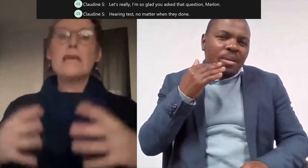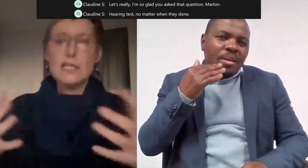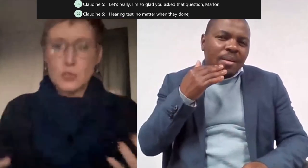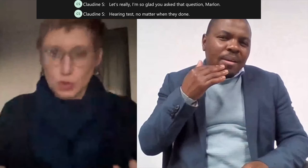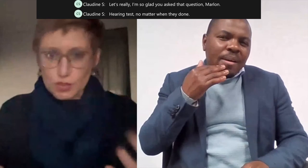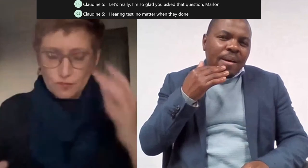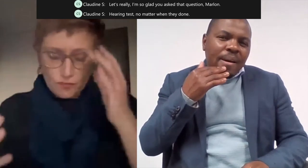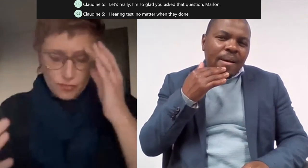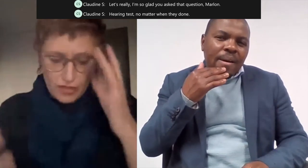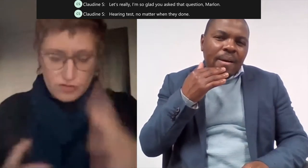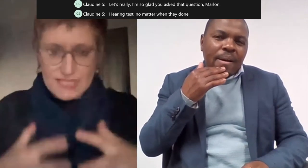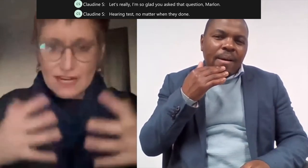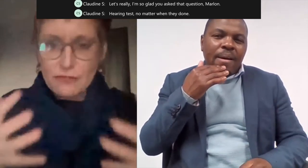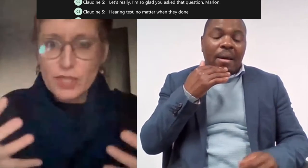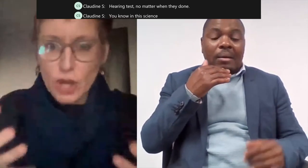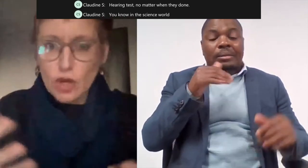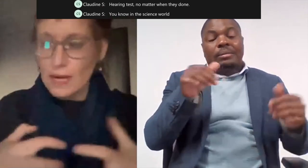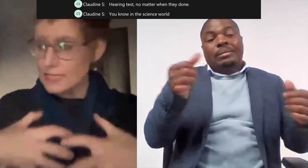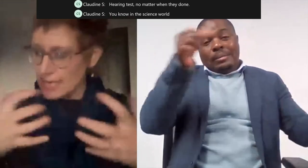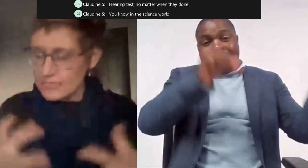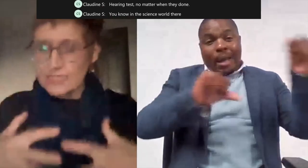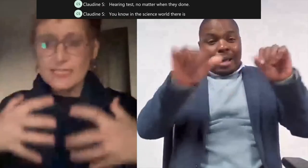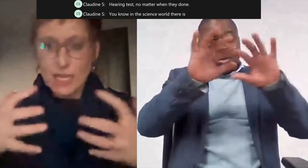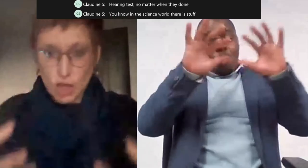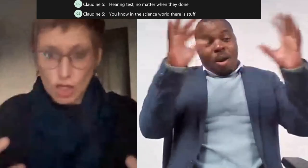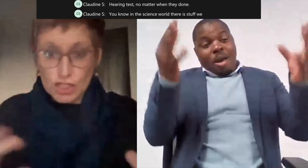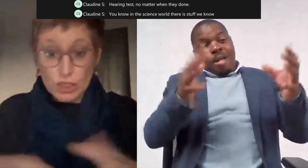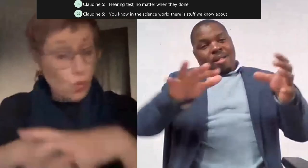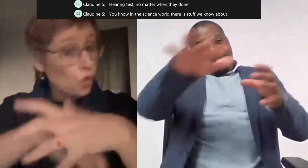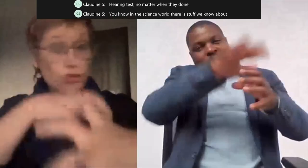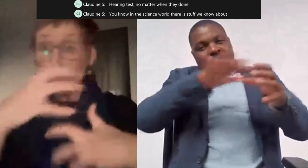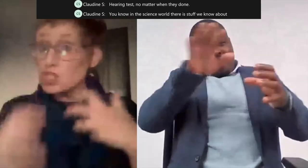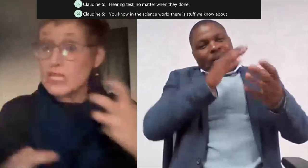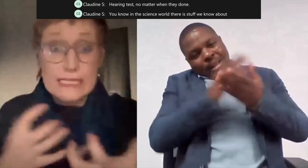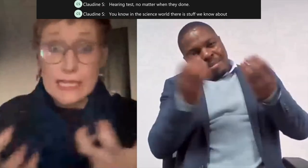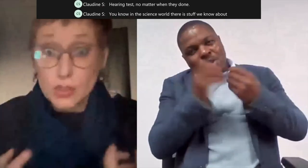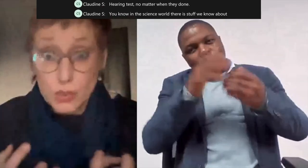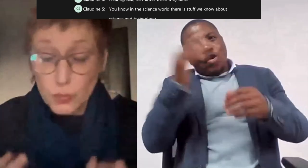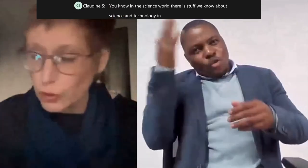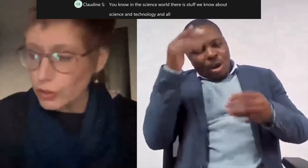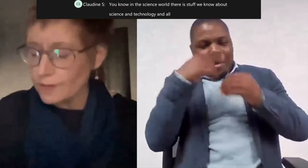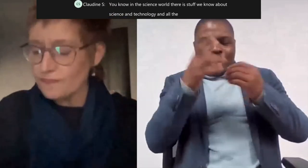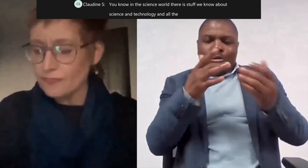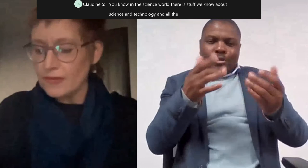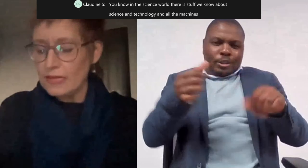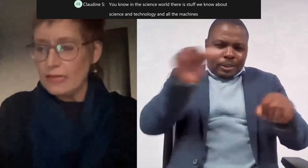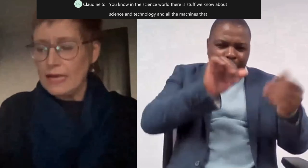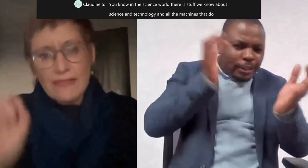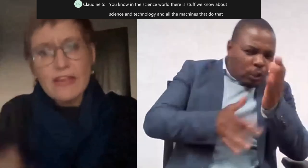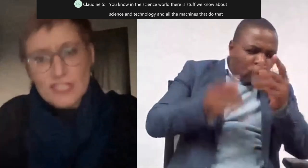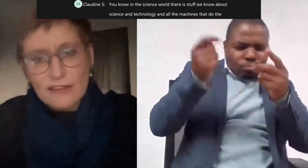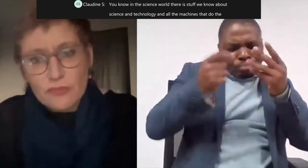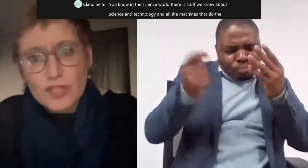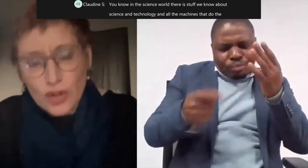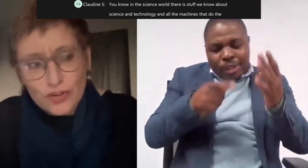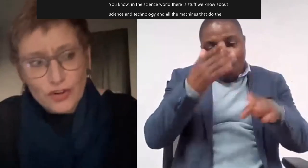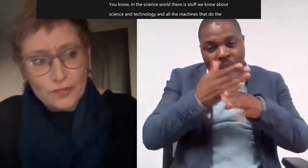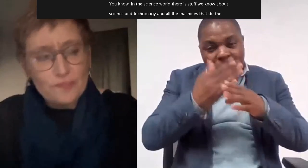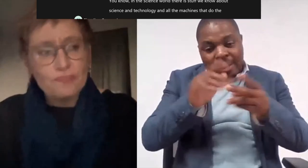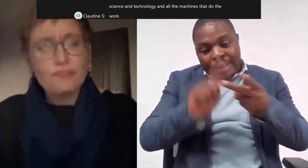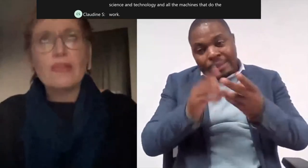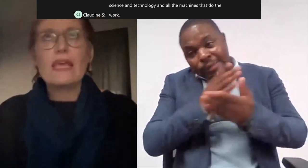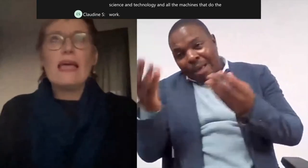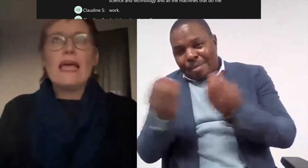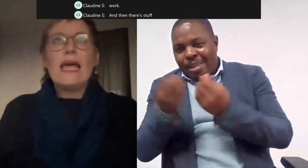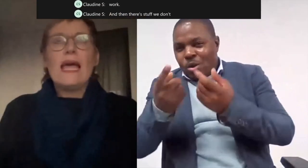in the science world, there is stuff we know about science and technology and all the machines that do the work. And then there's stuff we don't